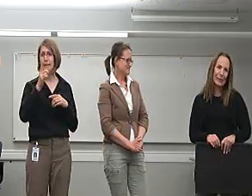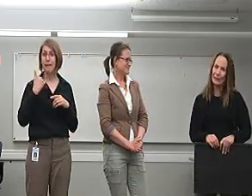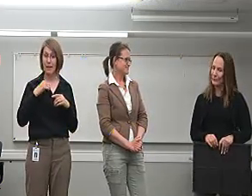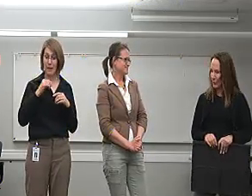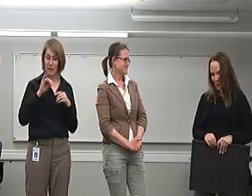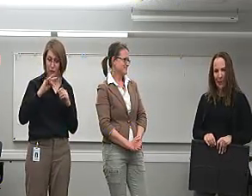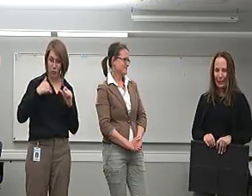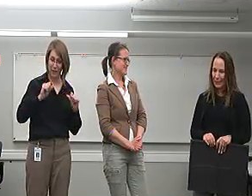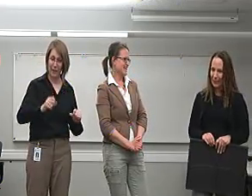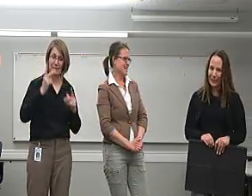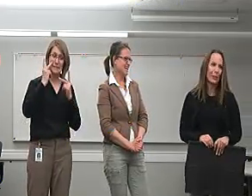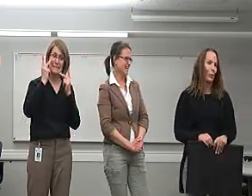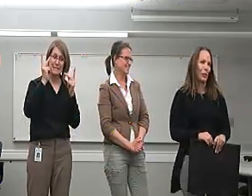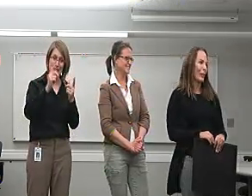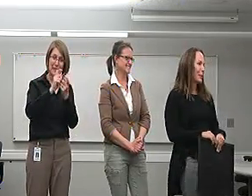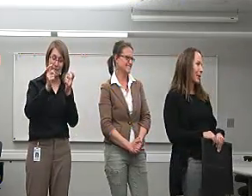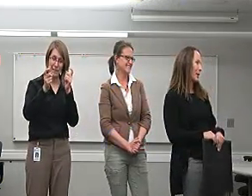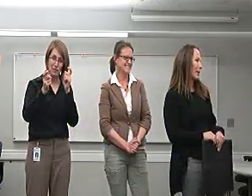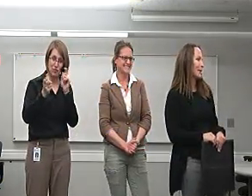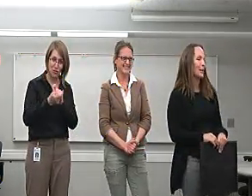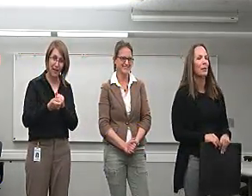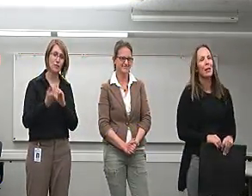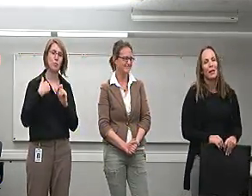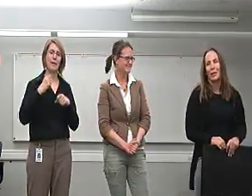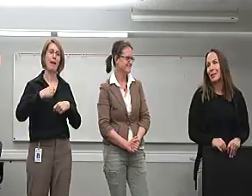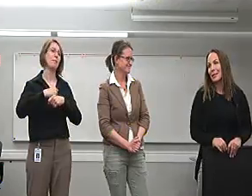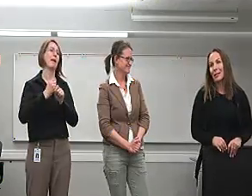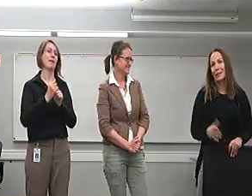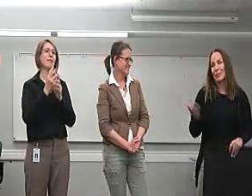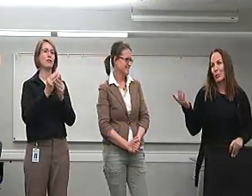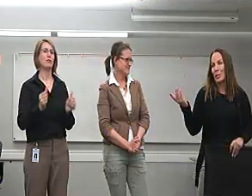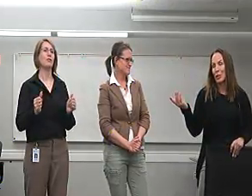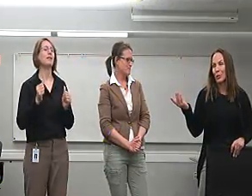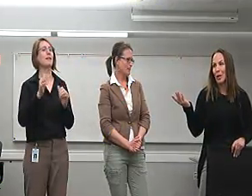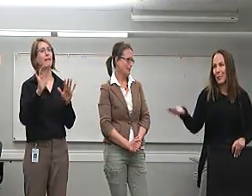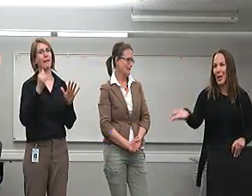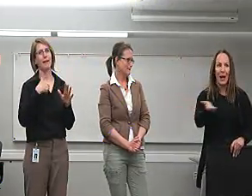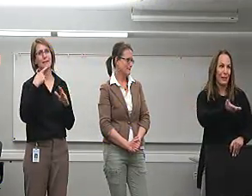the solution. That's what I think. So, like I said, Leah's 22. I'm not